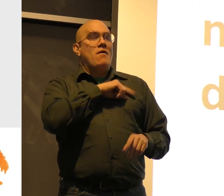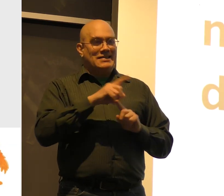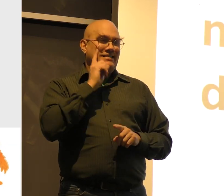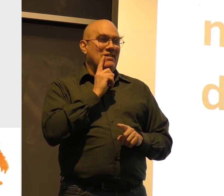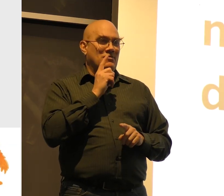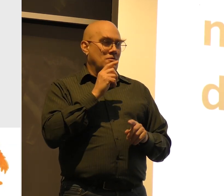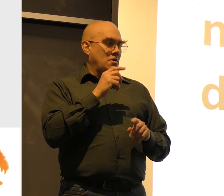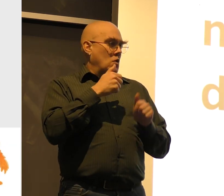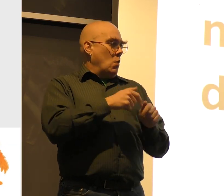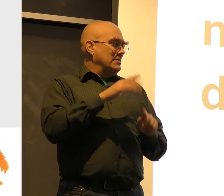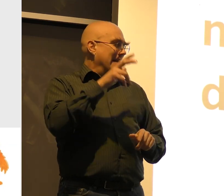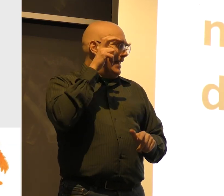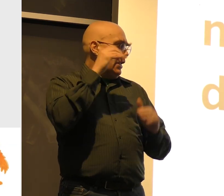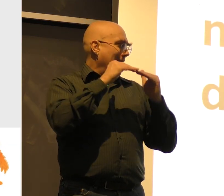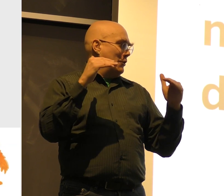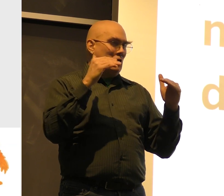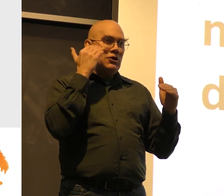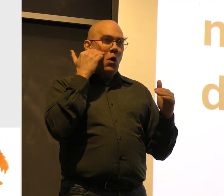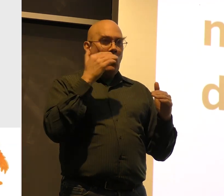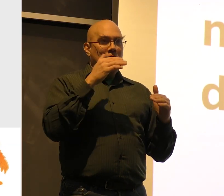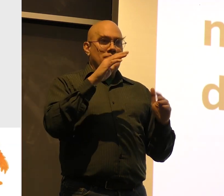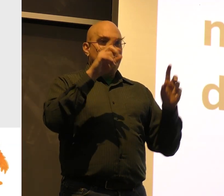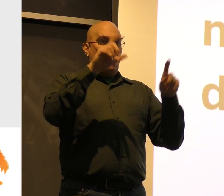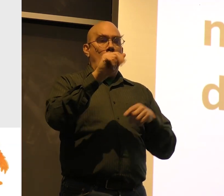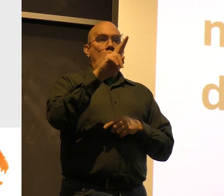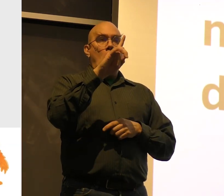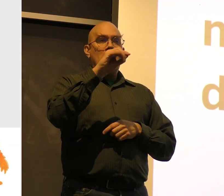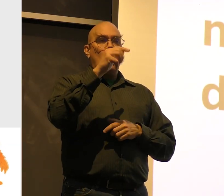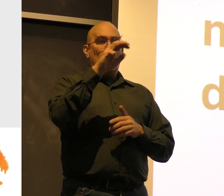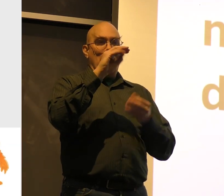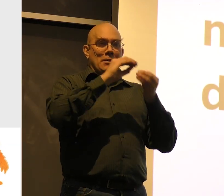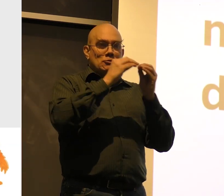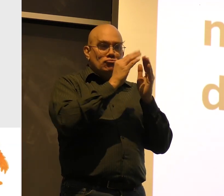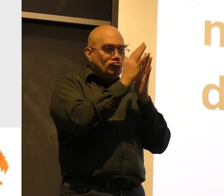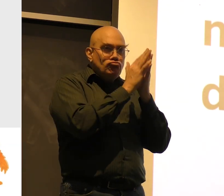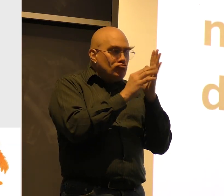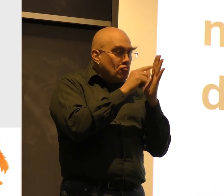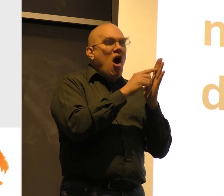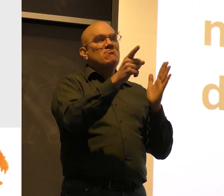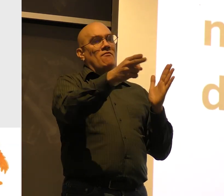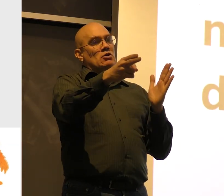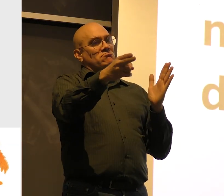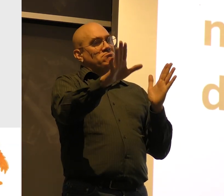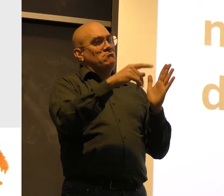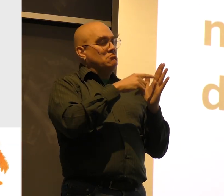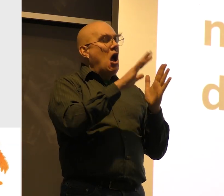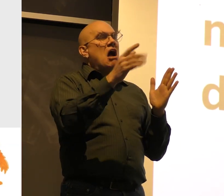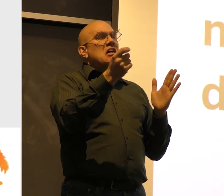And people who don't check all the boxes according to their hearing level, their audiogram numbers, say that